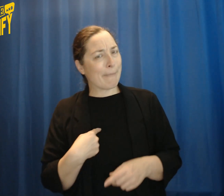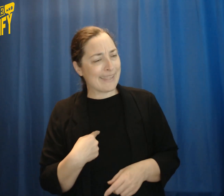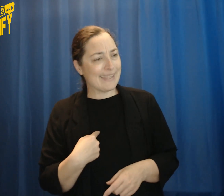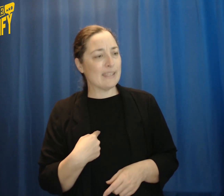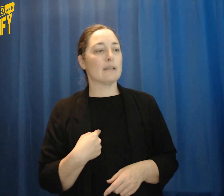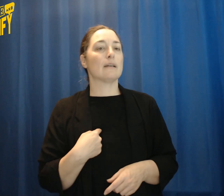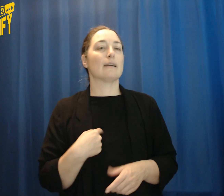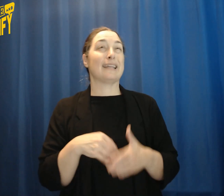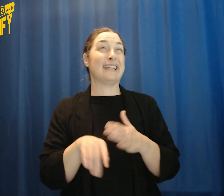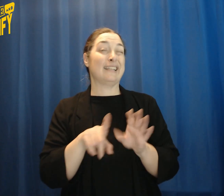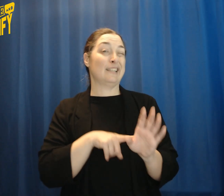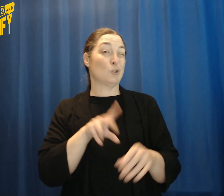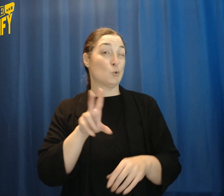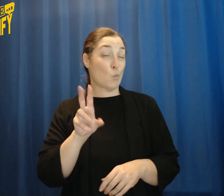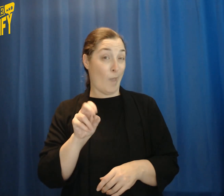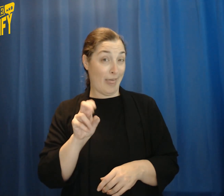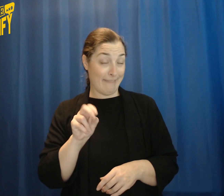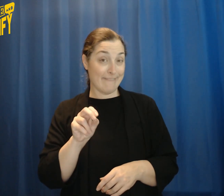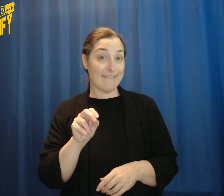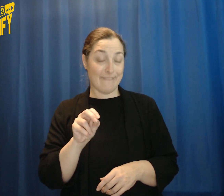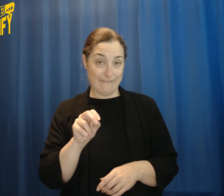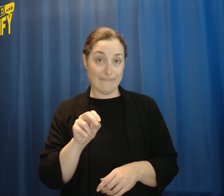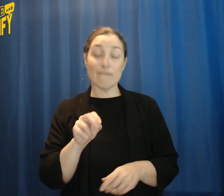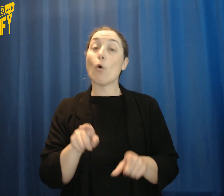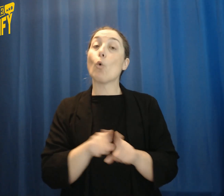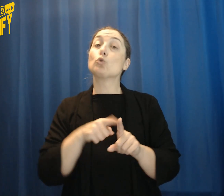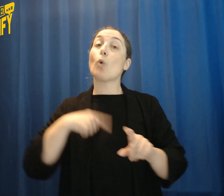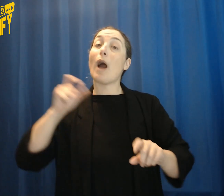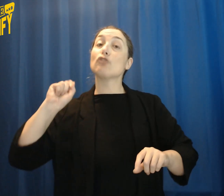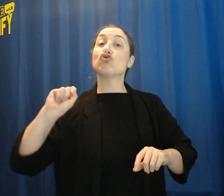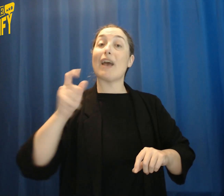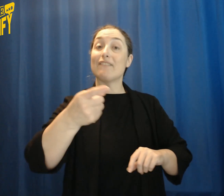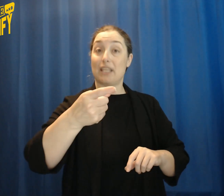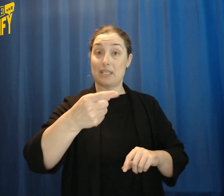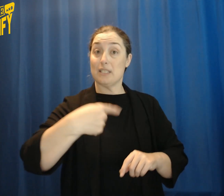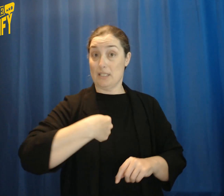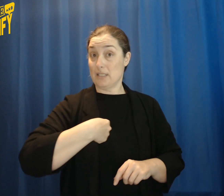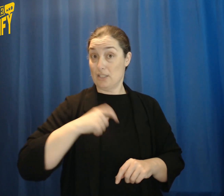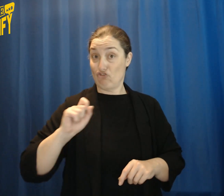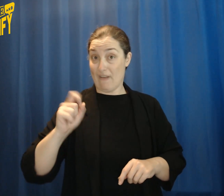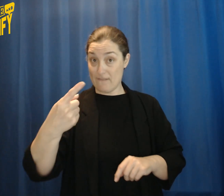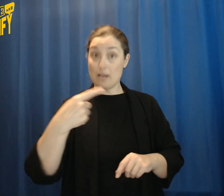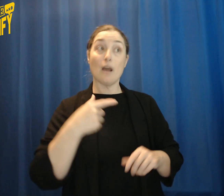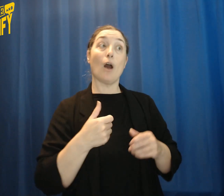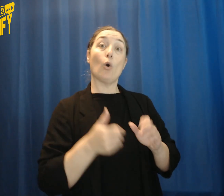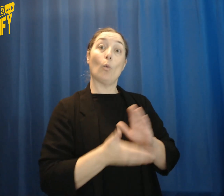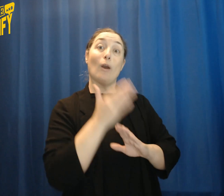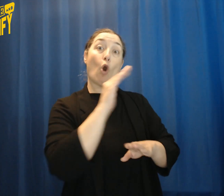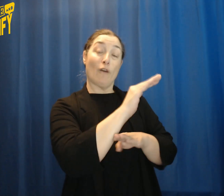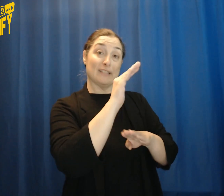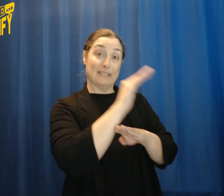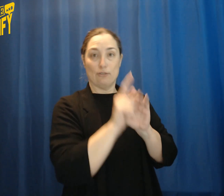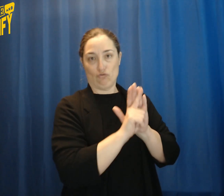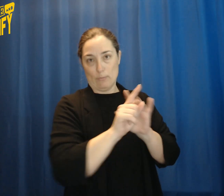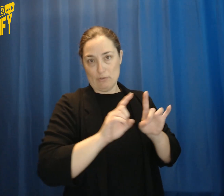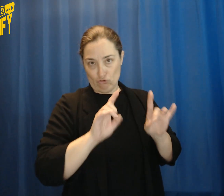year 12, I also threw javelin at that stage, and I'd just been overseas representing Australia. The week after I came